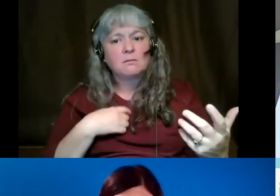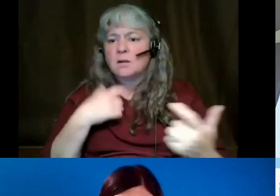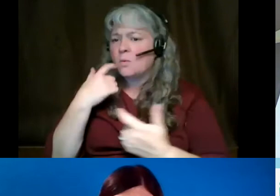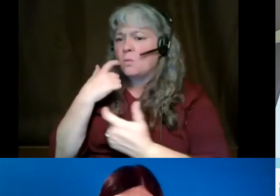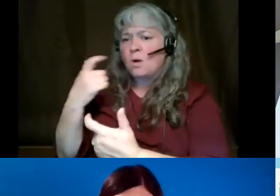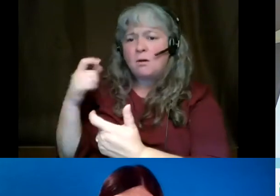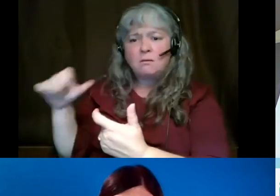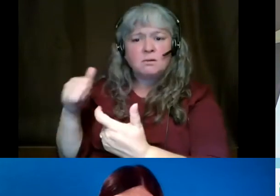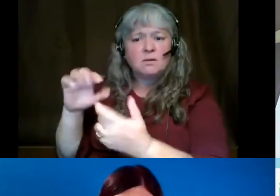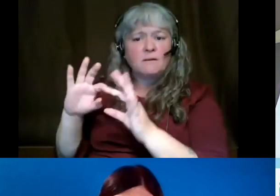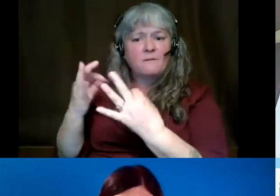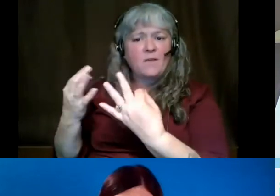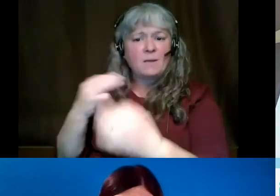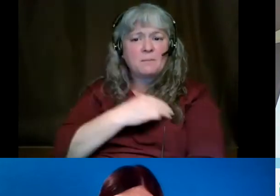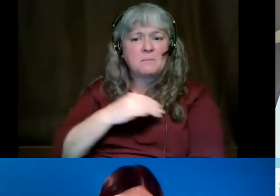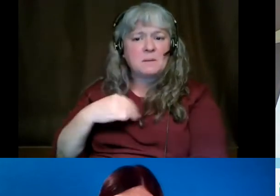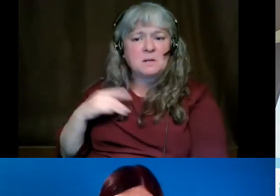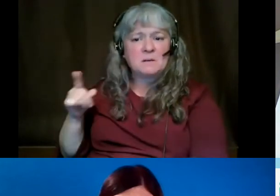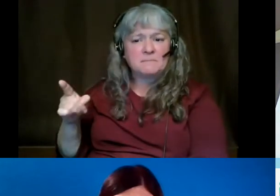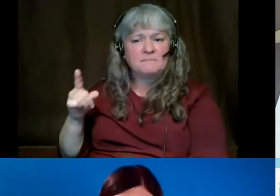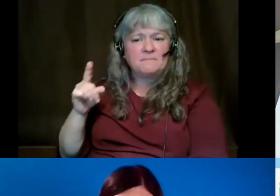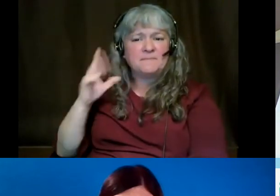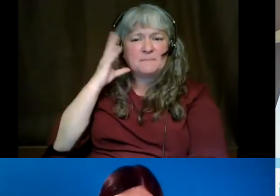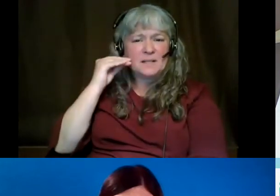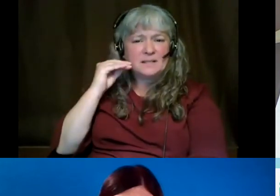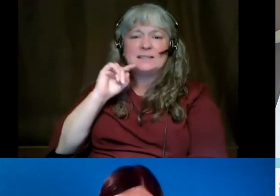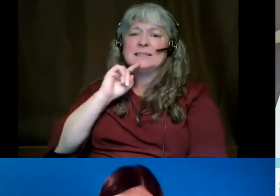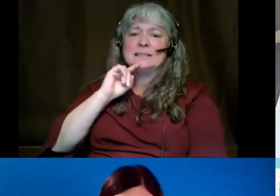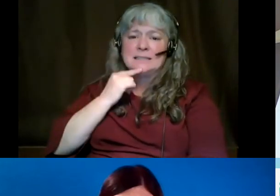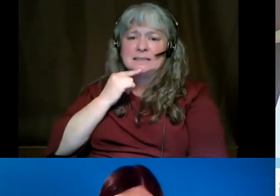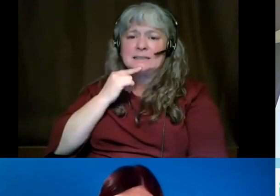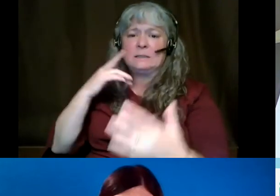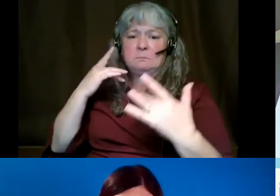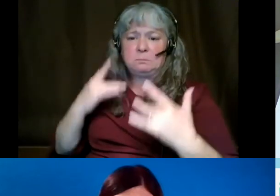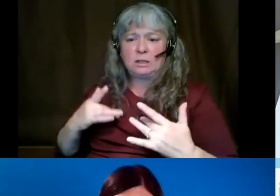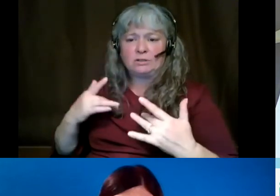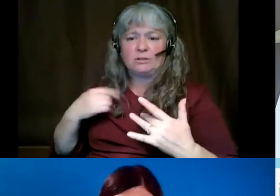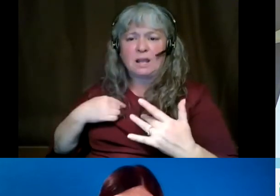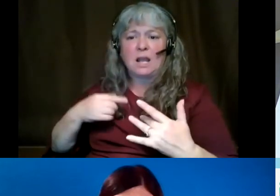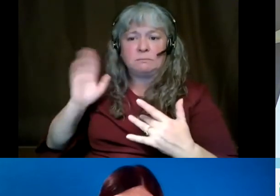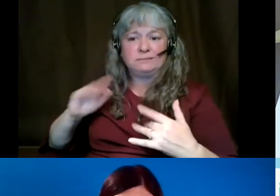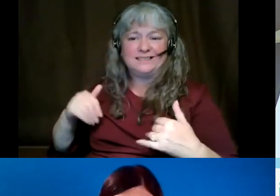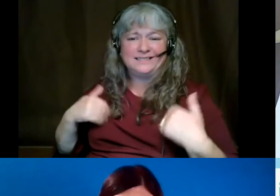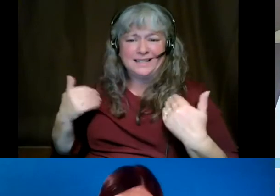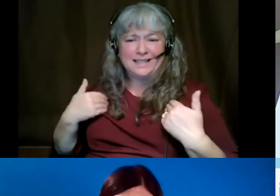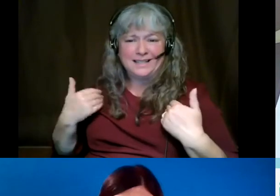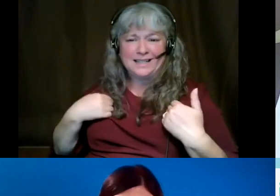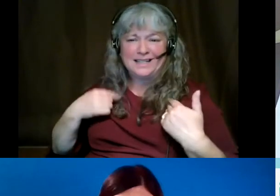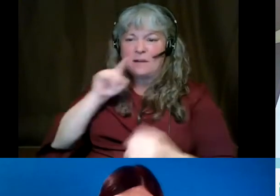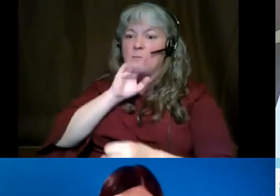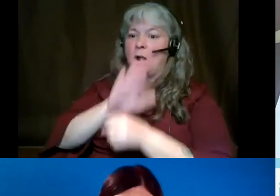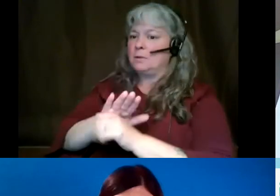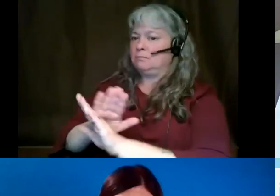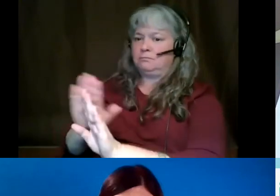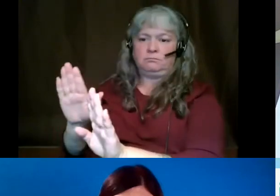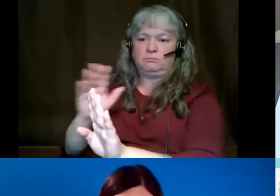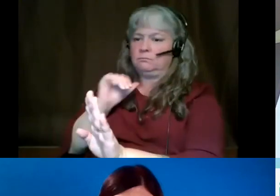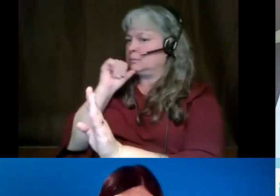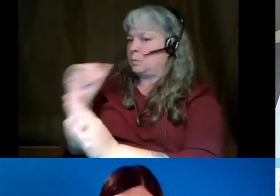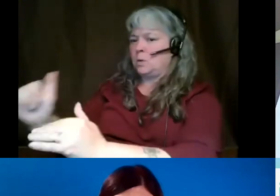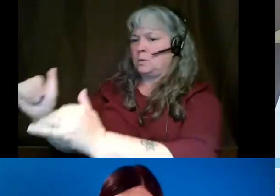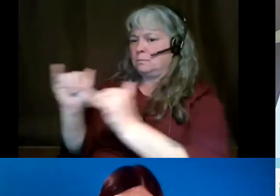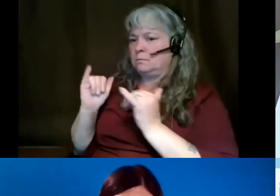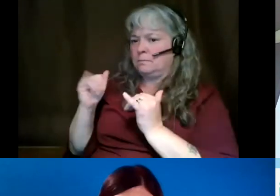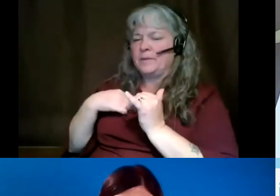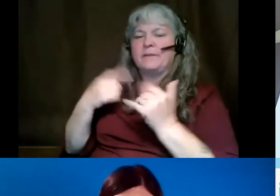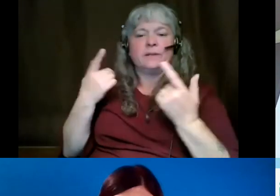member go through significant depression when I was younger. And so I swore that would never be me. So I've always really tried really hard